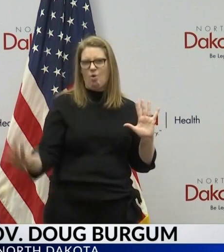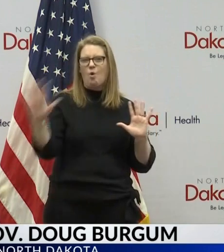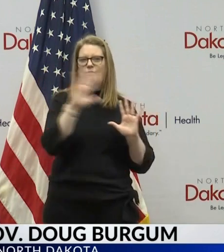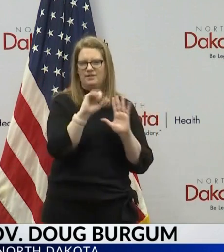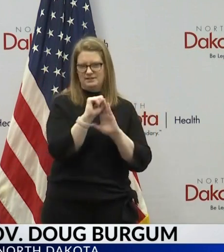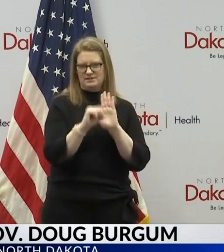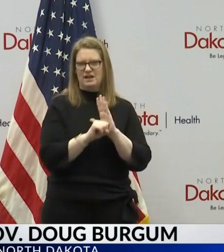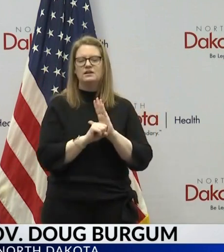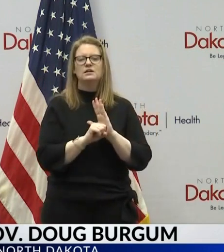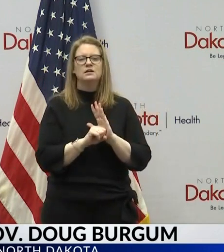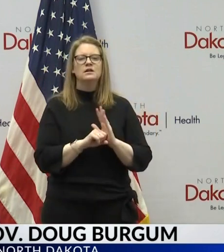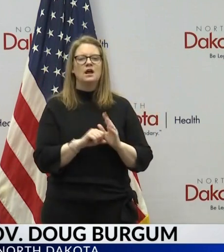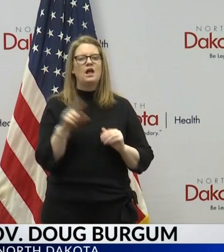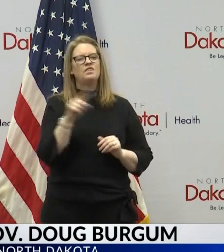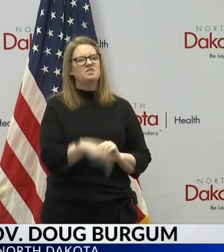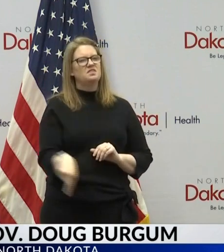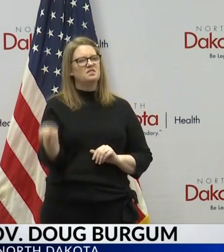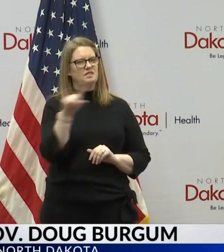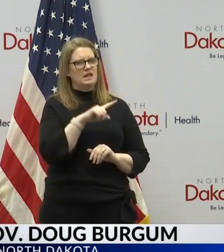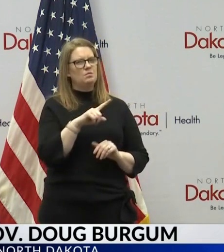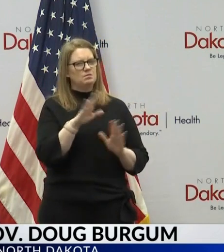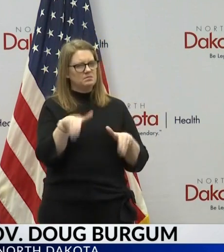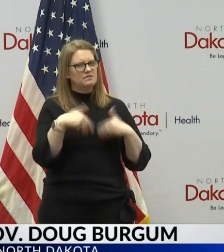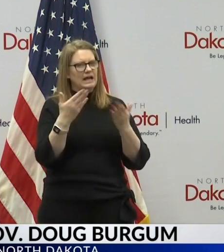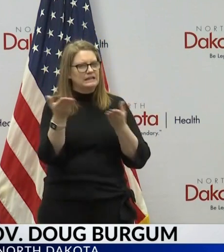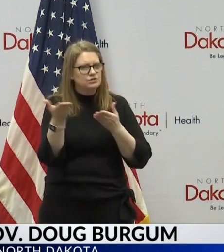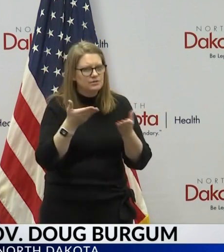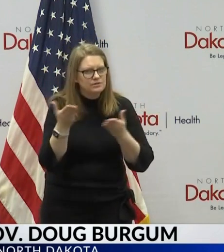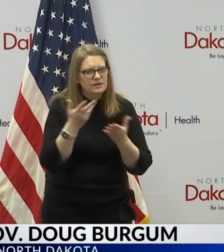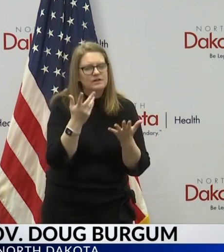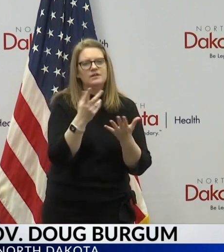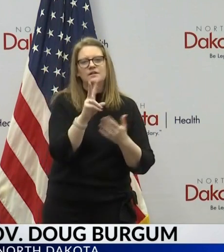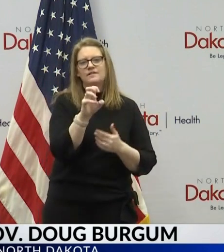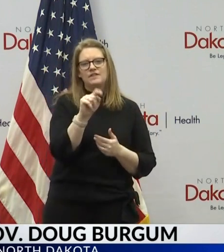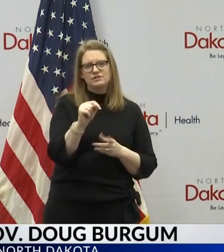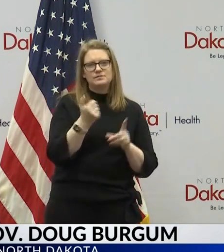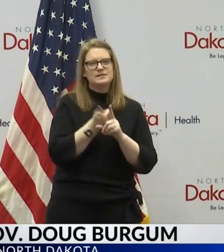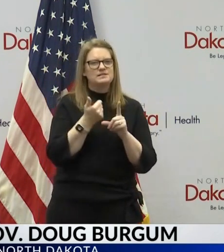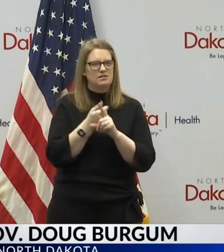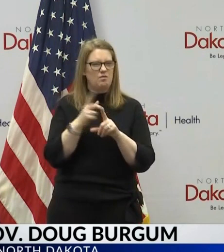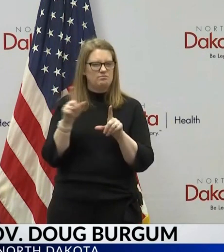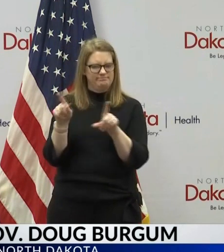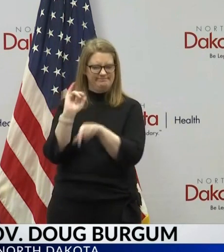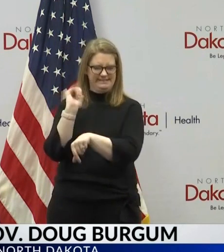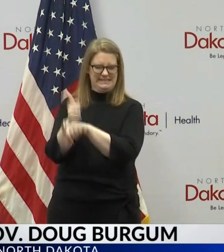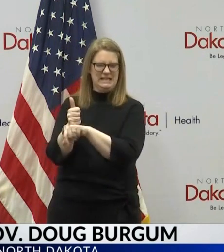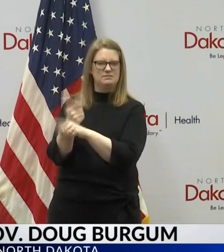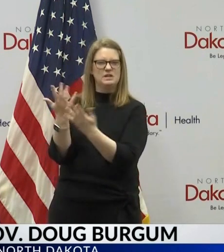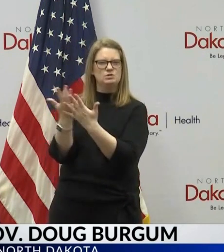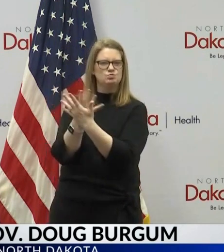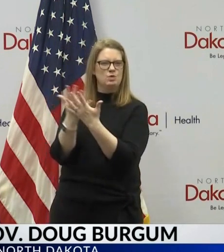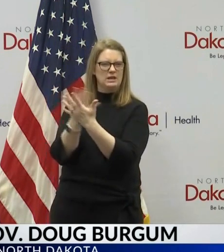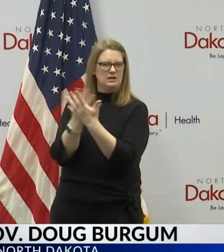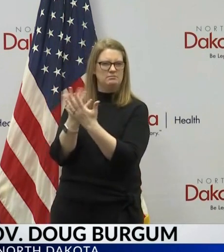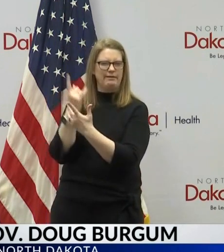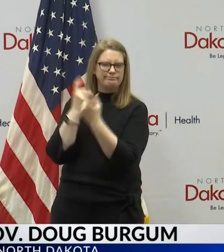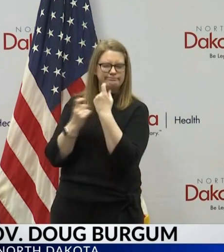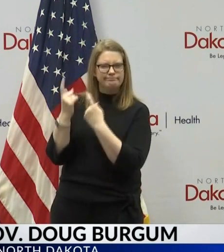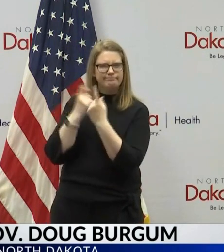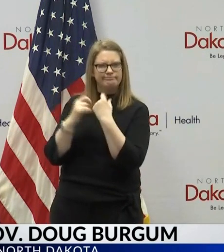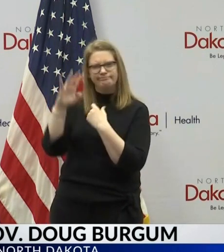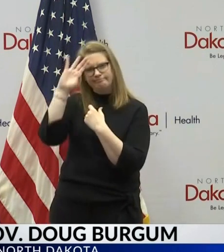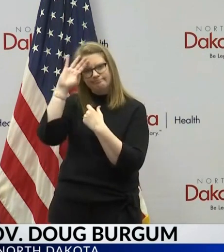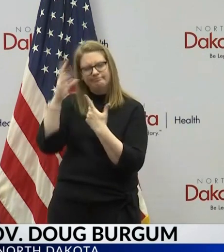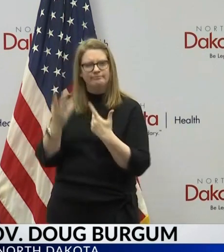and they'll continue to serve our veterans, but they've implemented screening procedures to protect the safety of those seeking care.